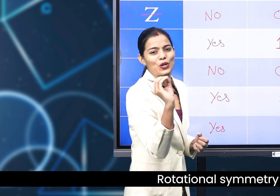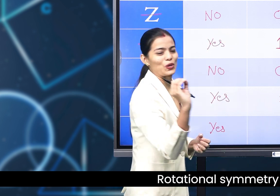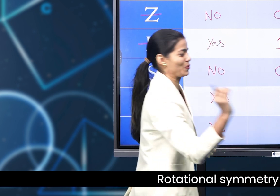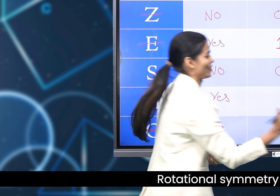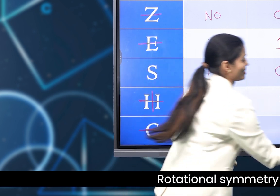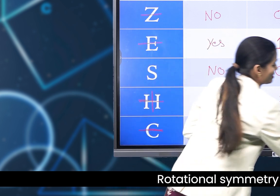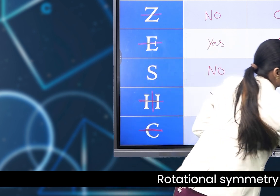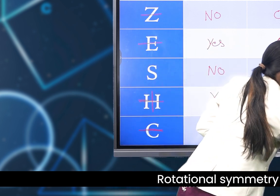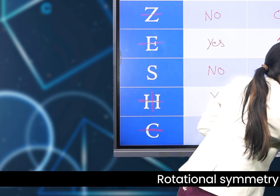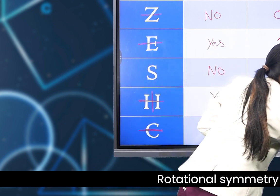rotational symmetry is no,